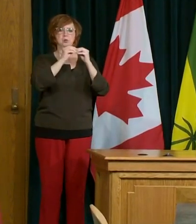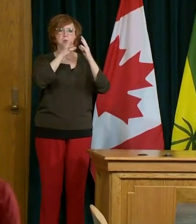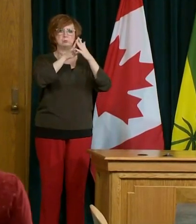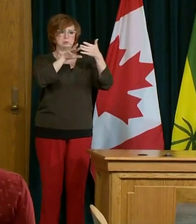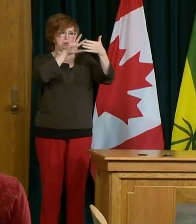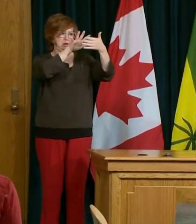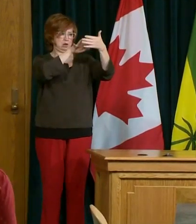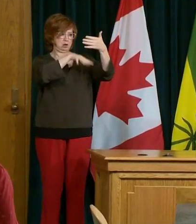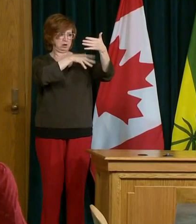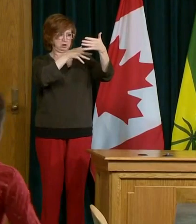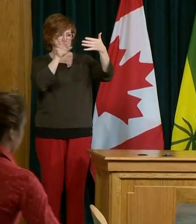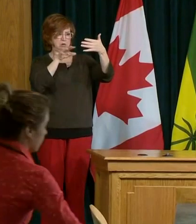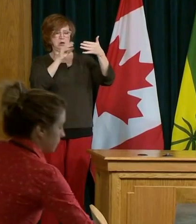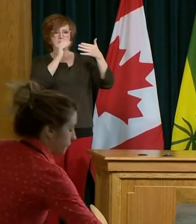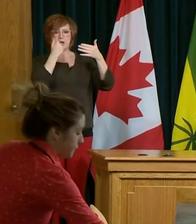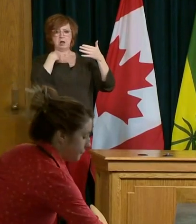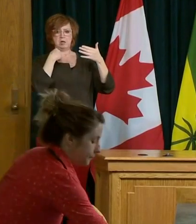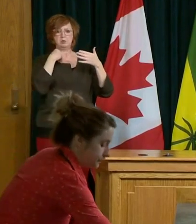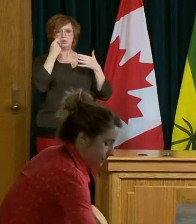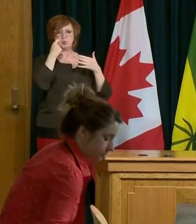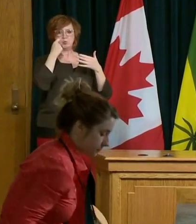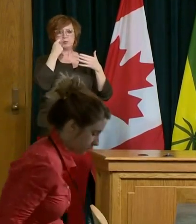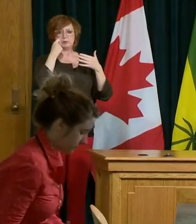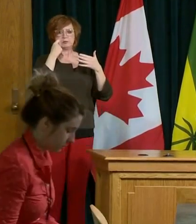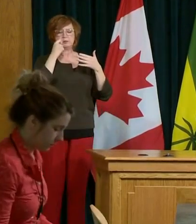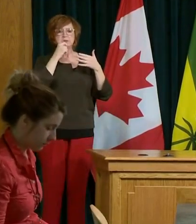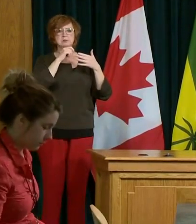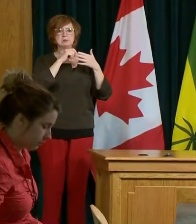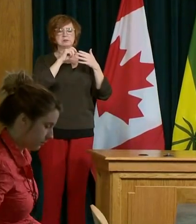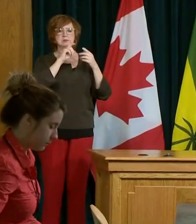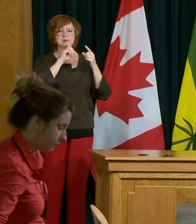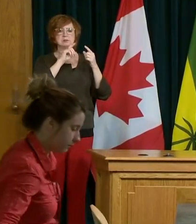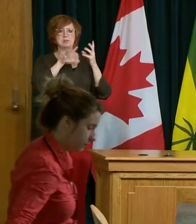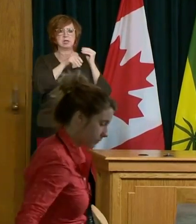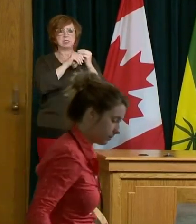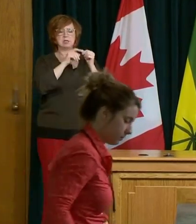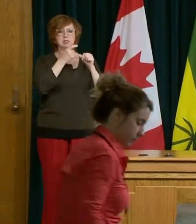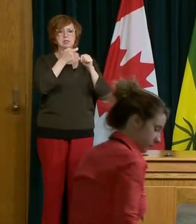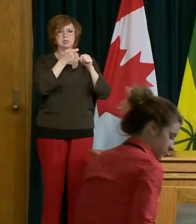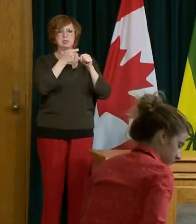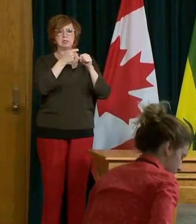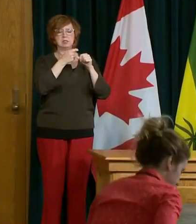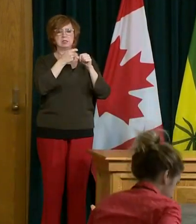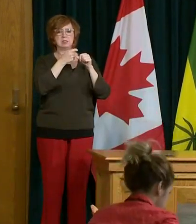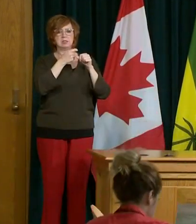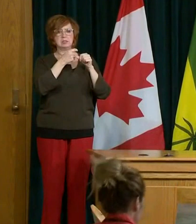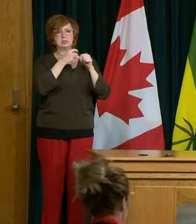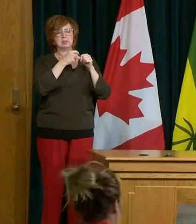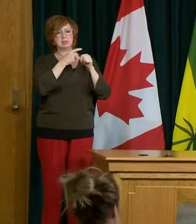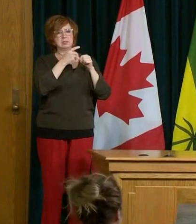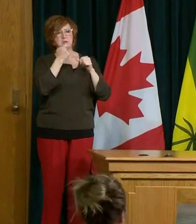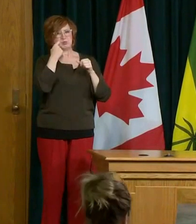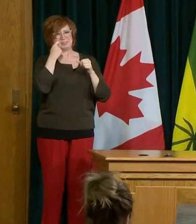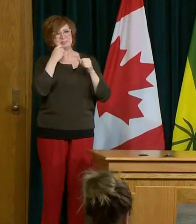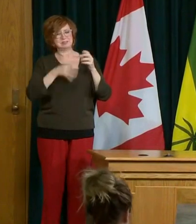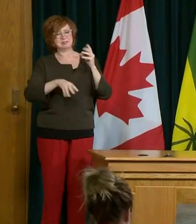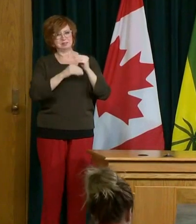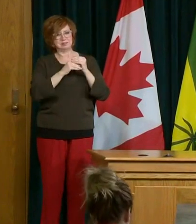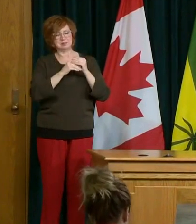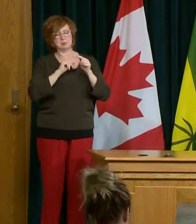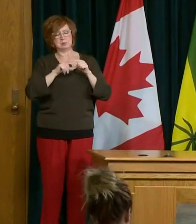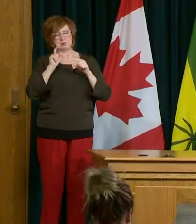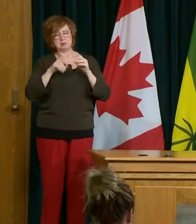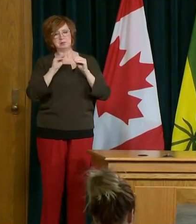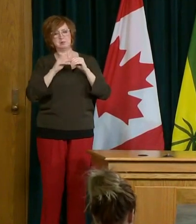recent, they will take a week or two to come out on the other side as recovered. We are tracking very closely